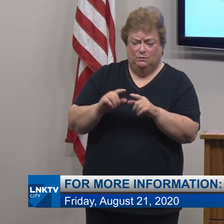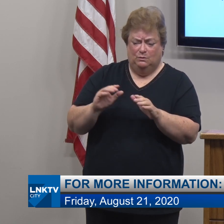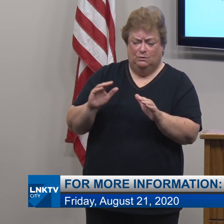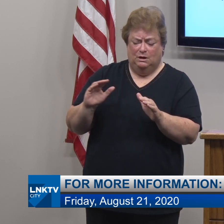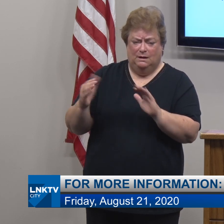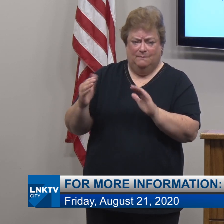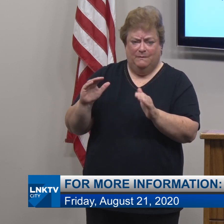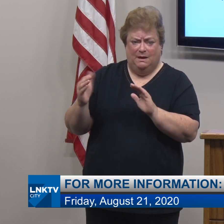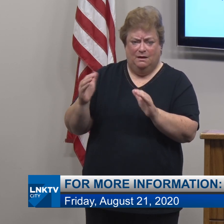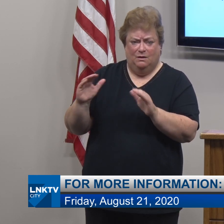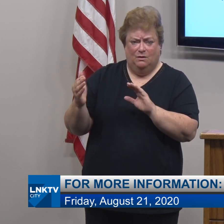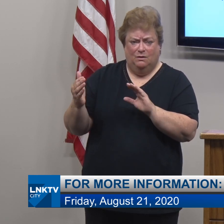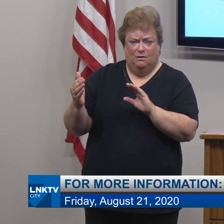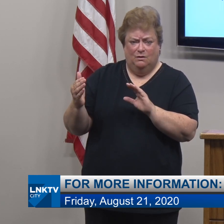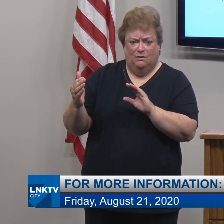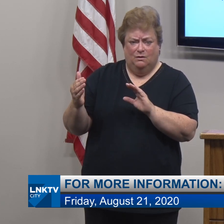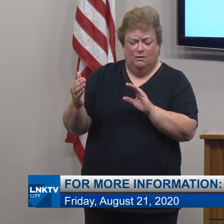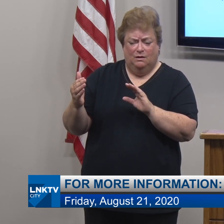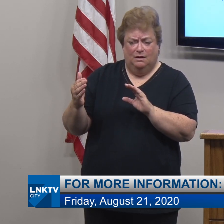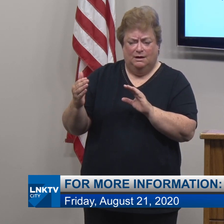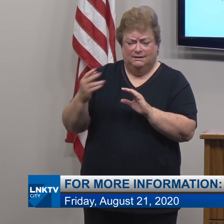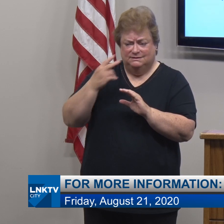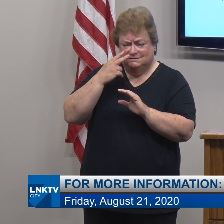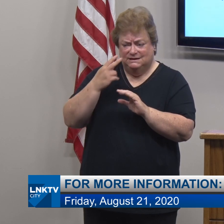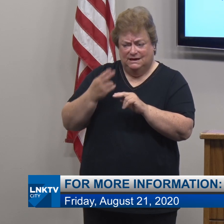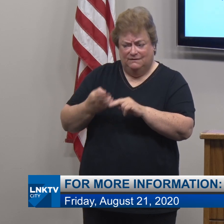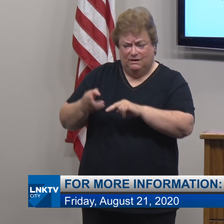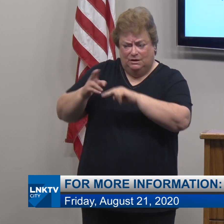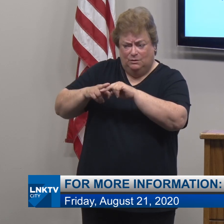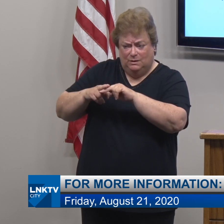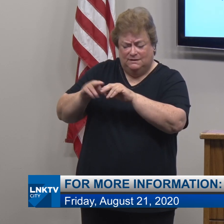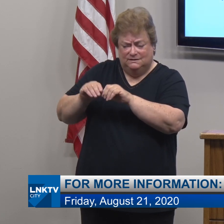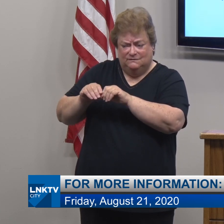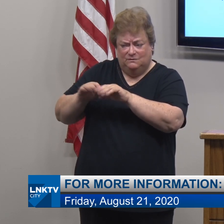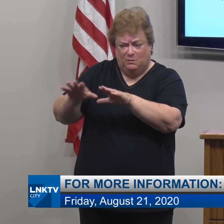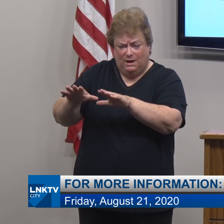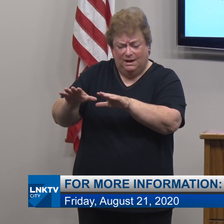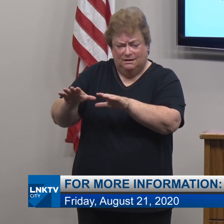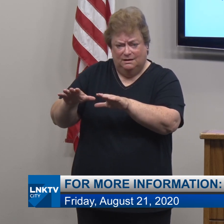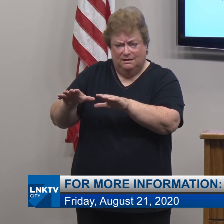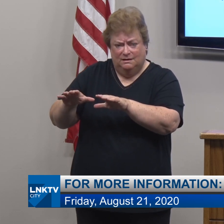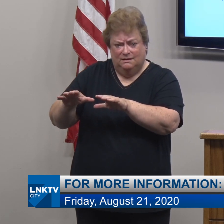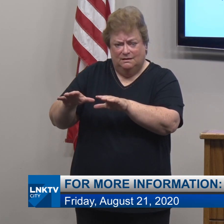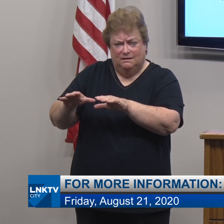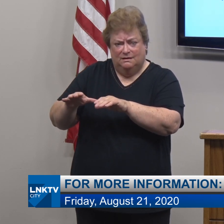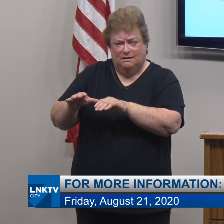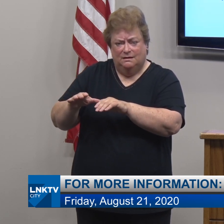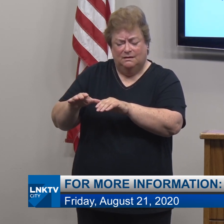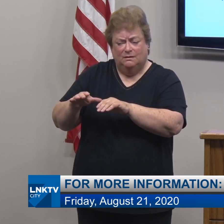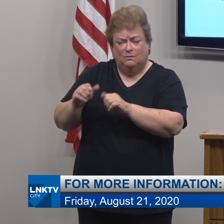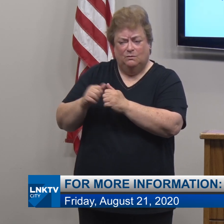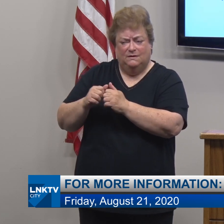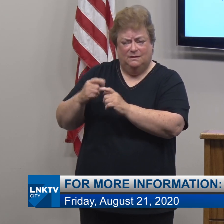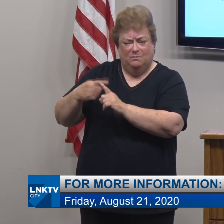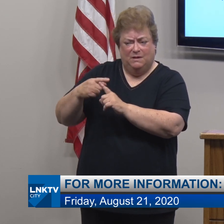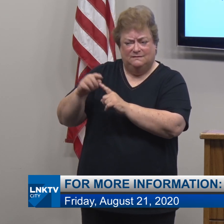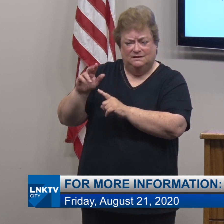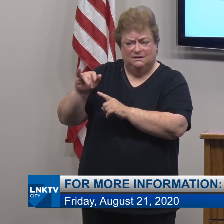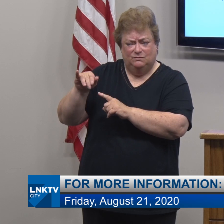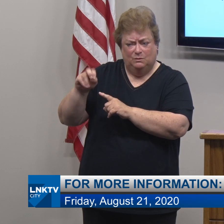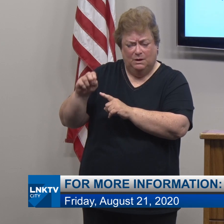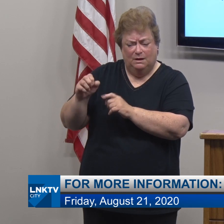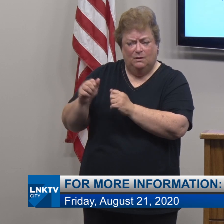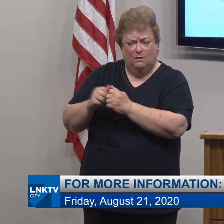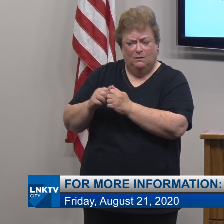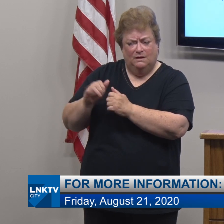not there's increased spread, or does the infection rate tell you that, the positivity rate, or can you speak more